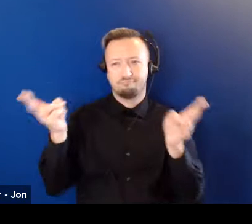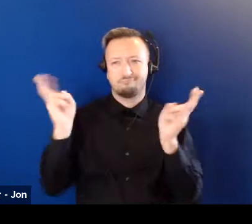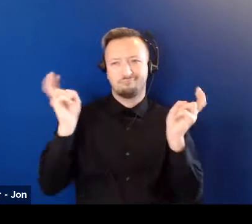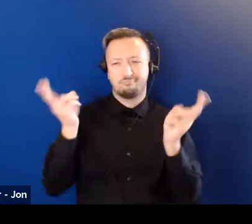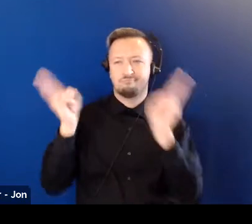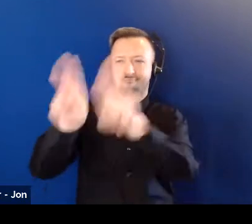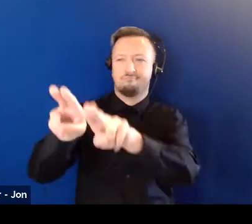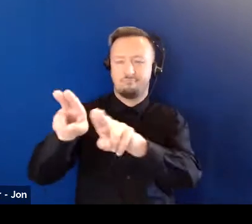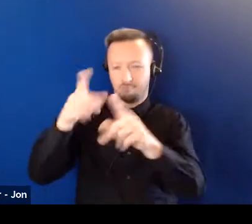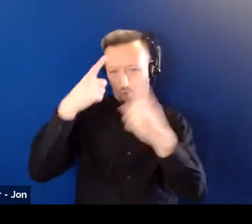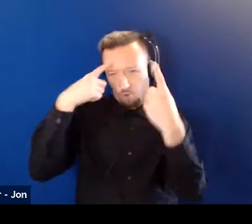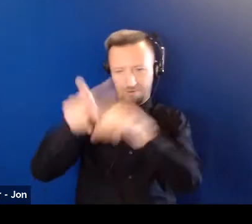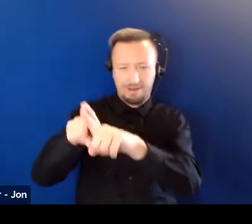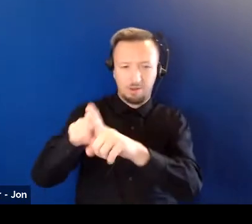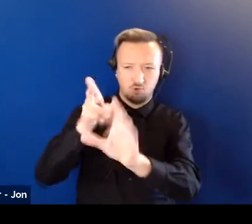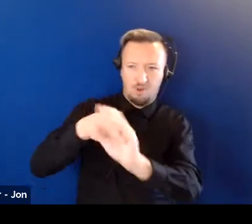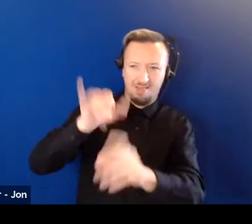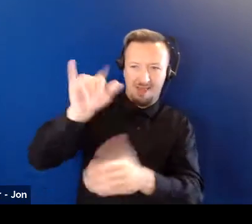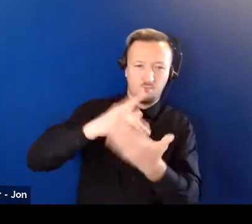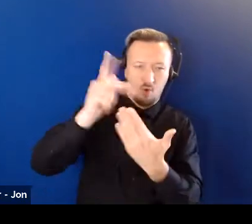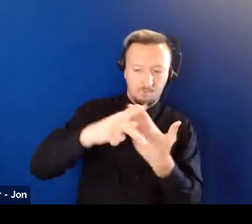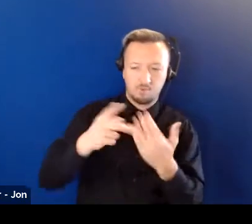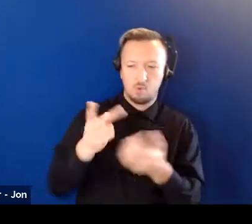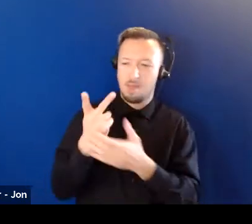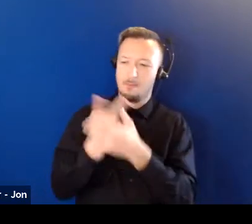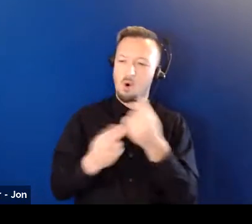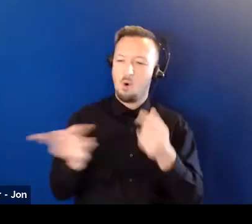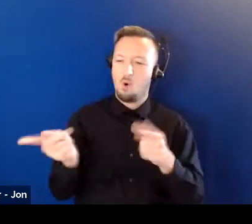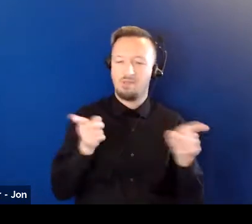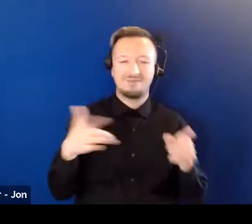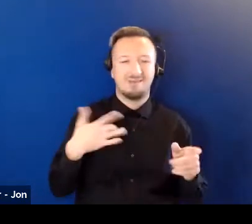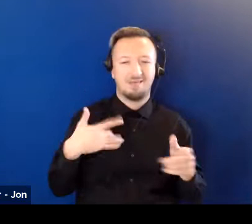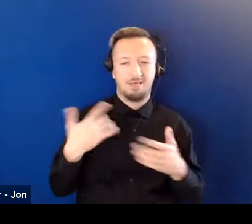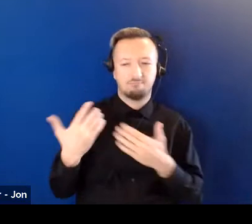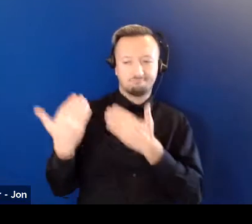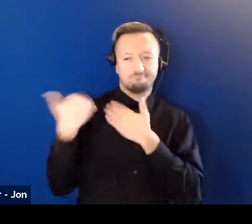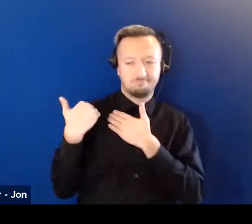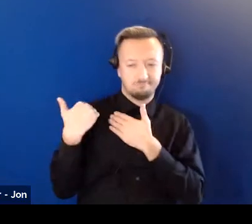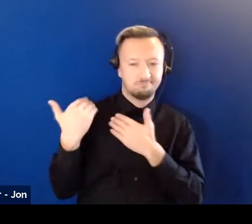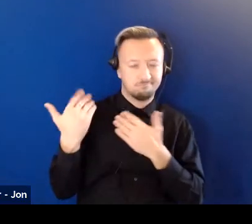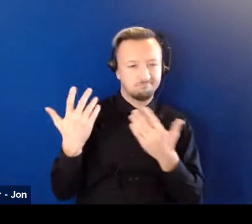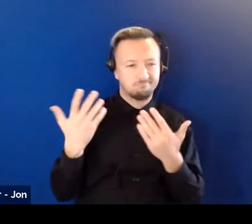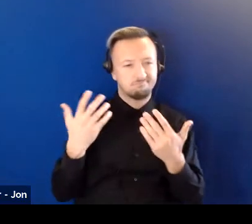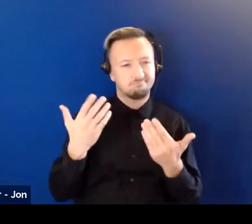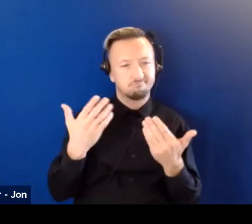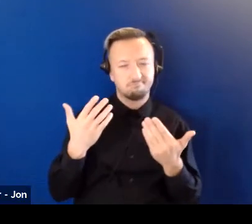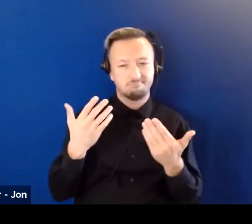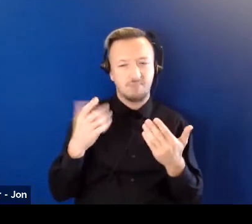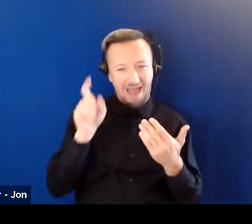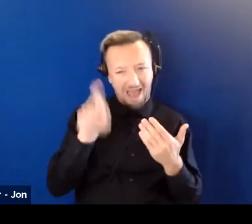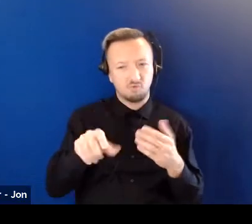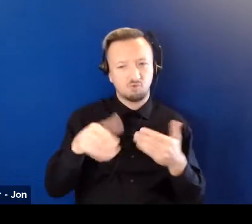greater contract even with DVR, with the Centers for Independent Living, and it was going to be a better